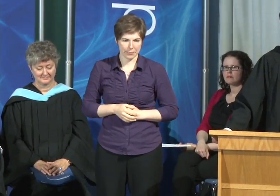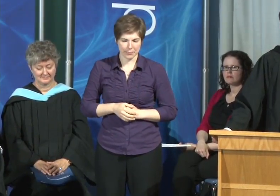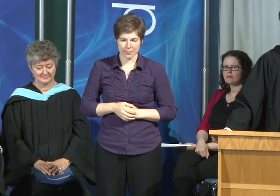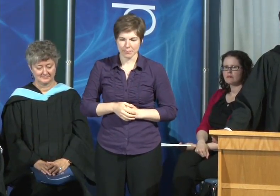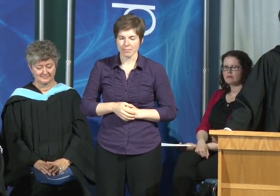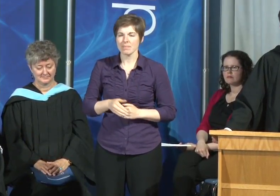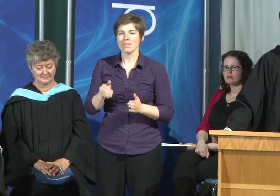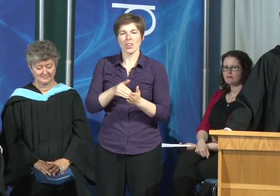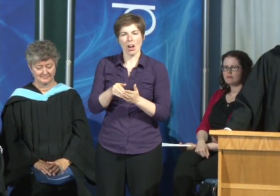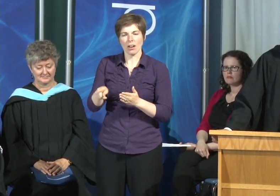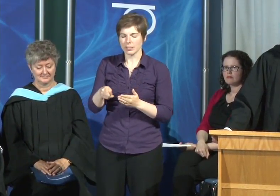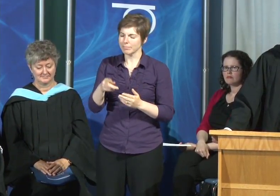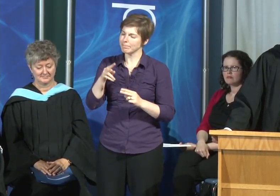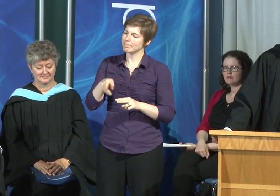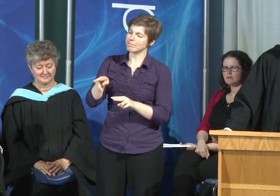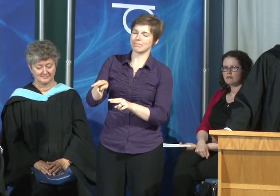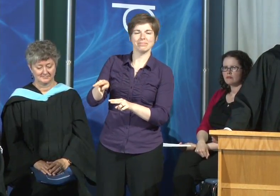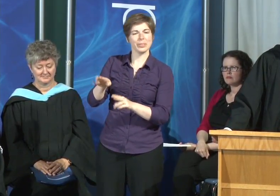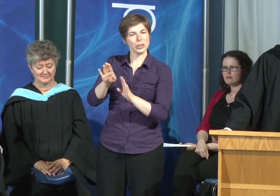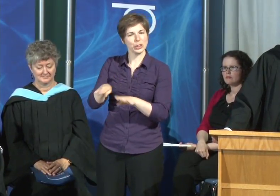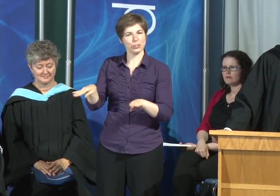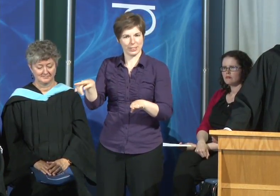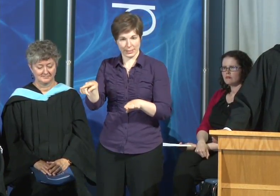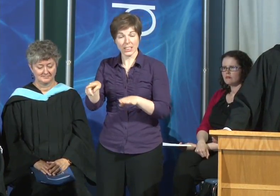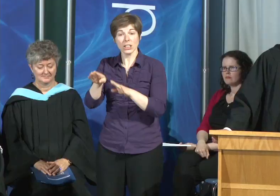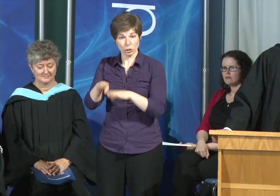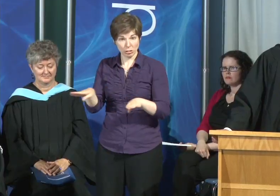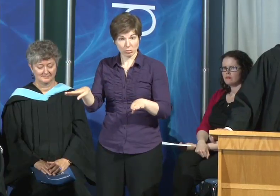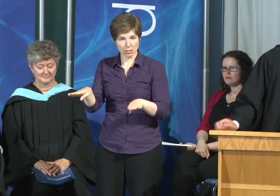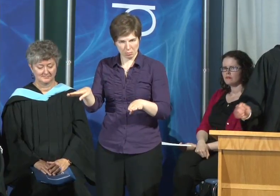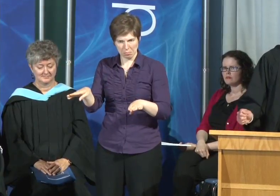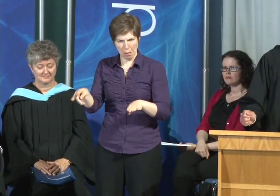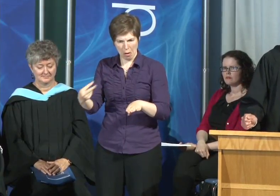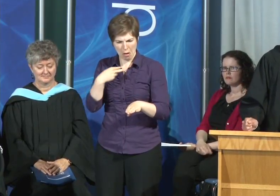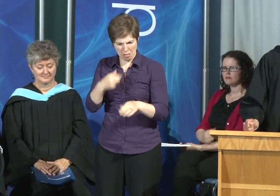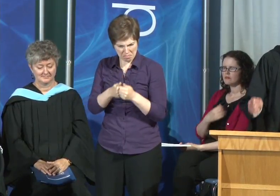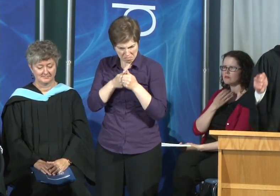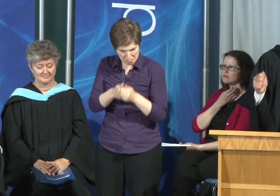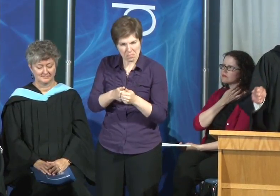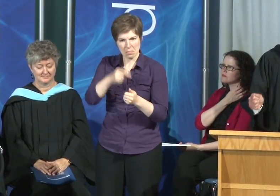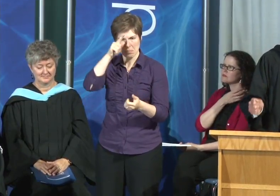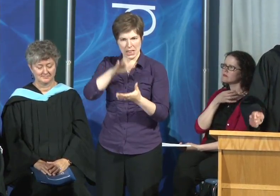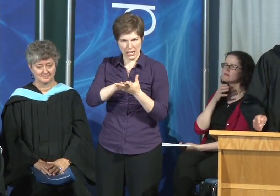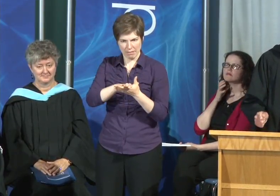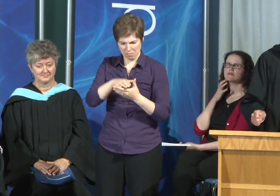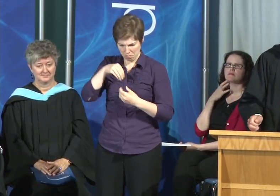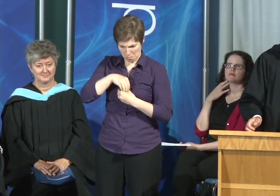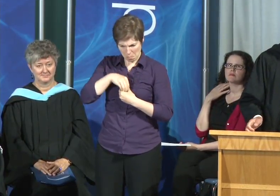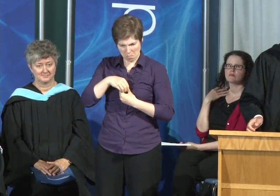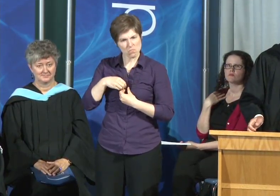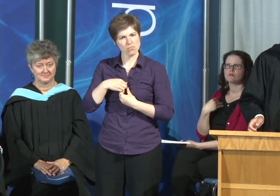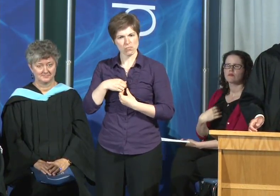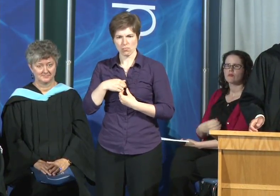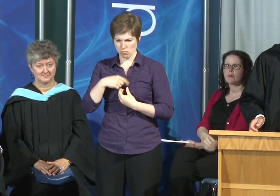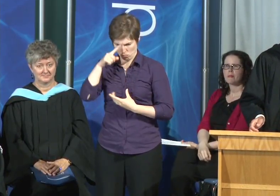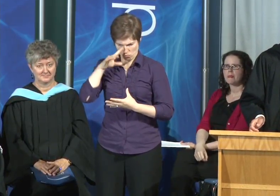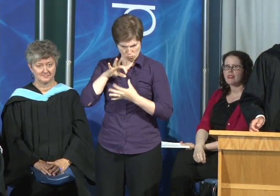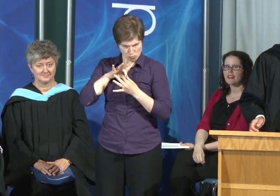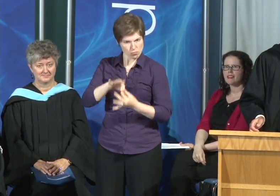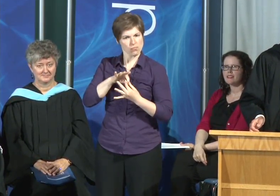about his admiration for children, because in a child, he saw a passion and a deep commitment to what they believed